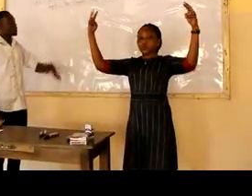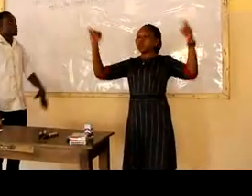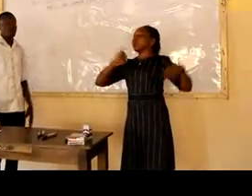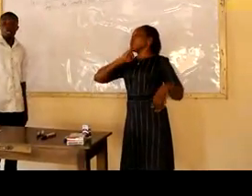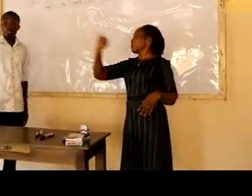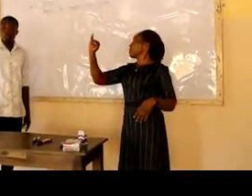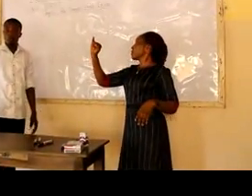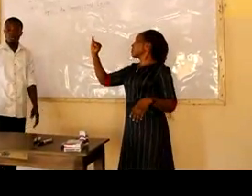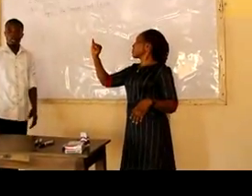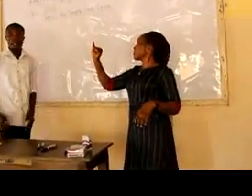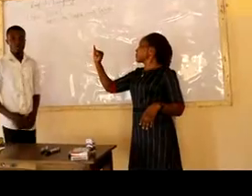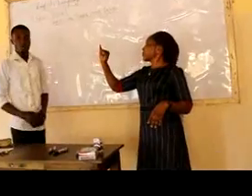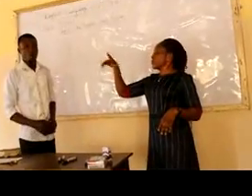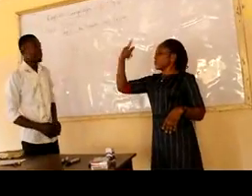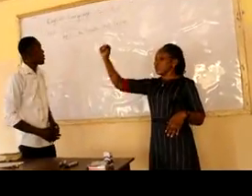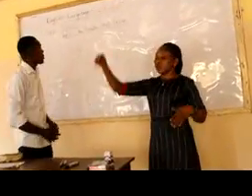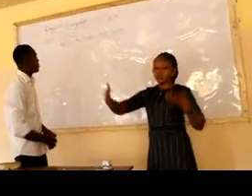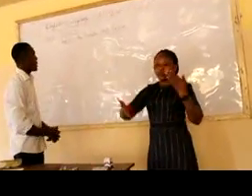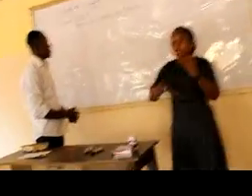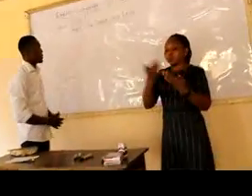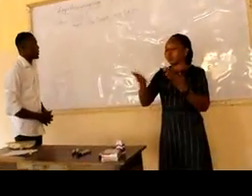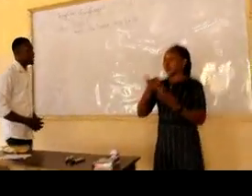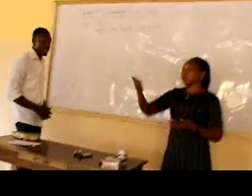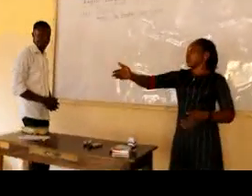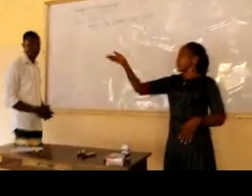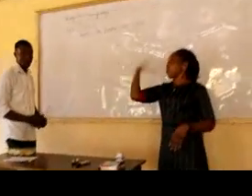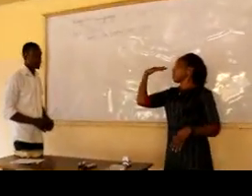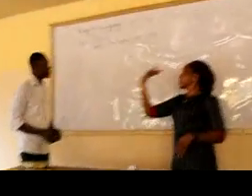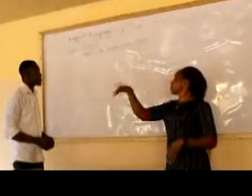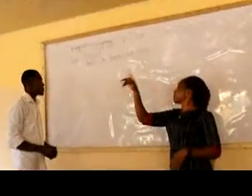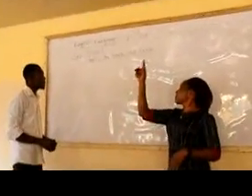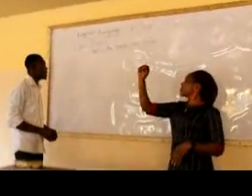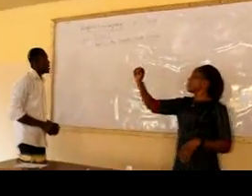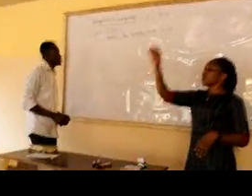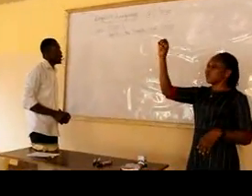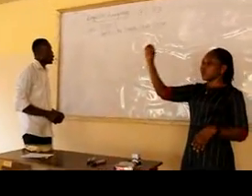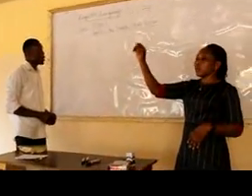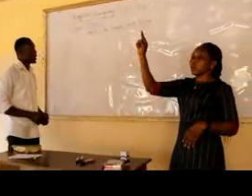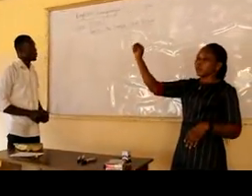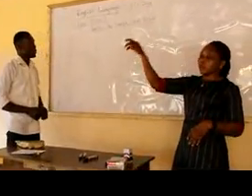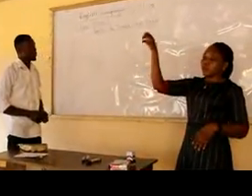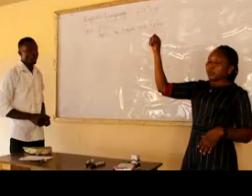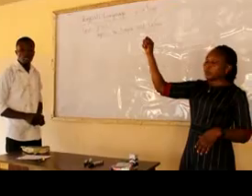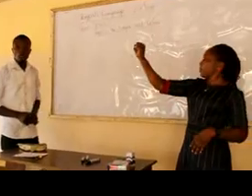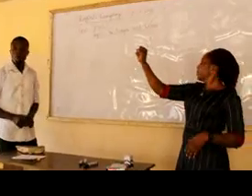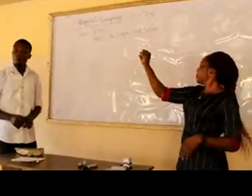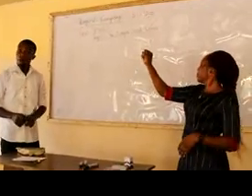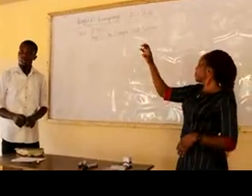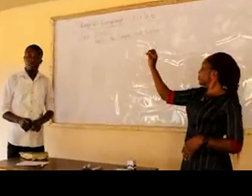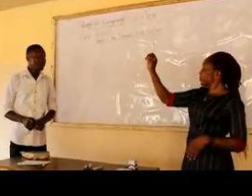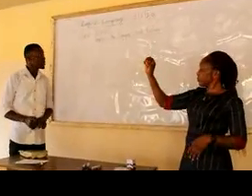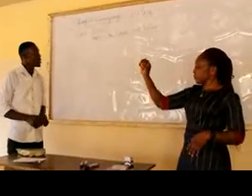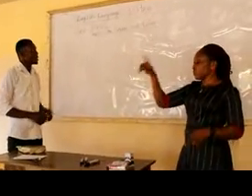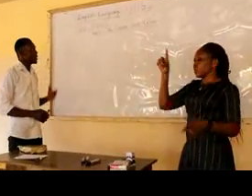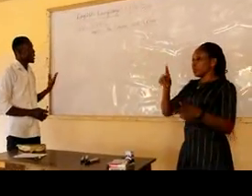board, we are going to look at the simple past tense. In order to refresh our